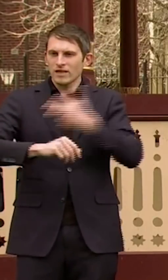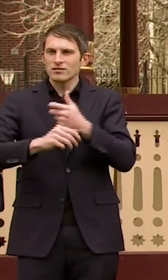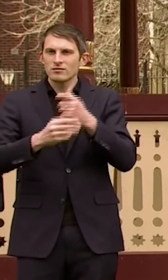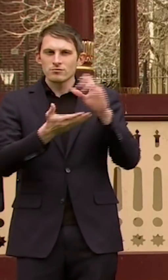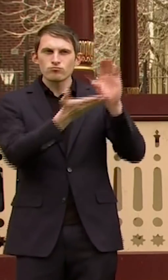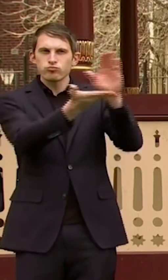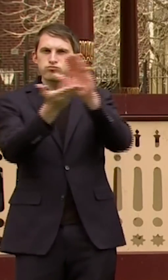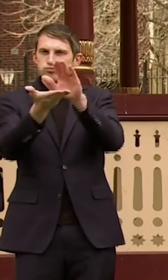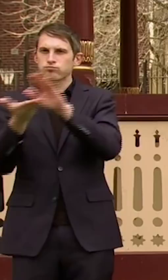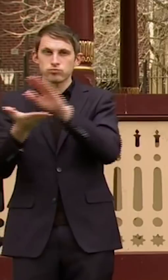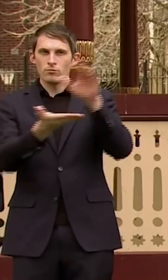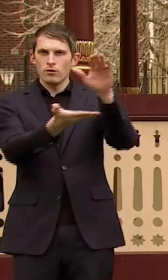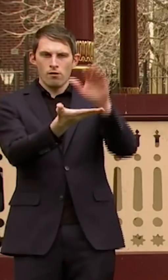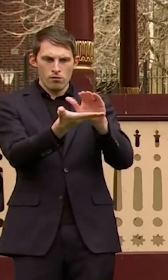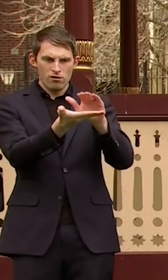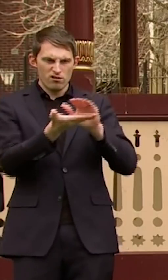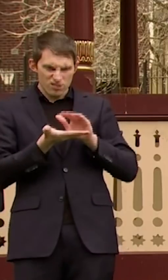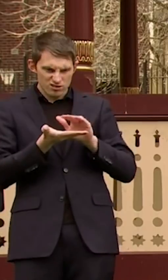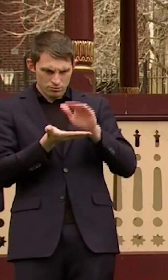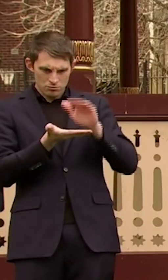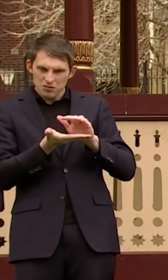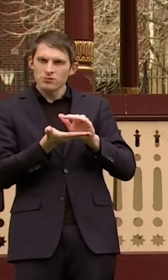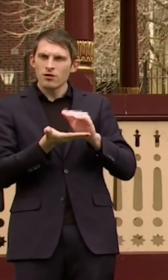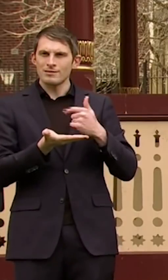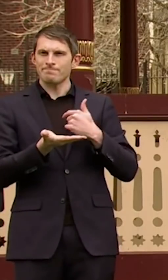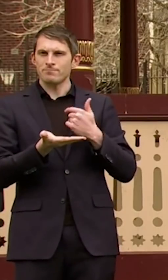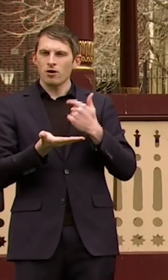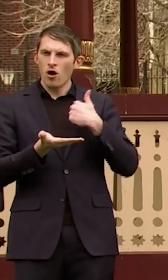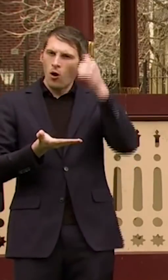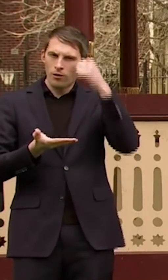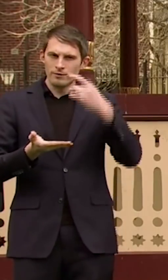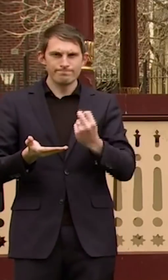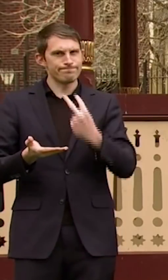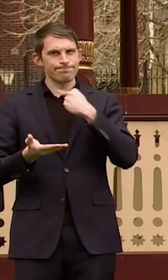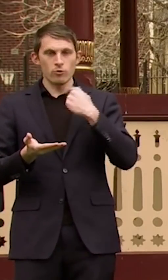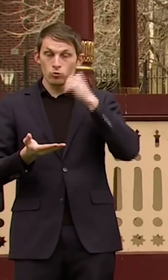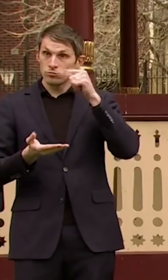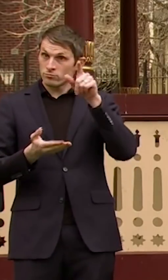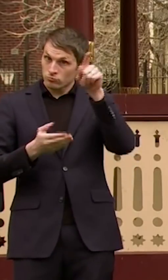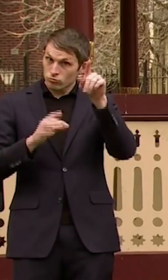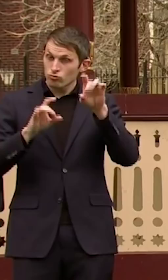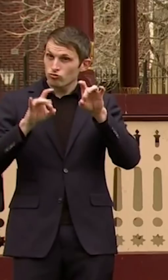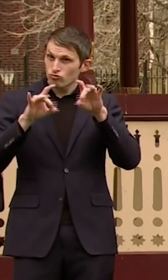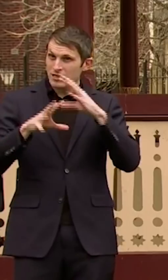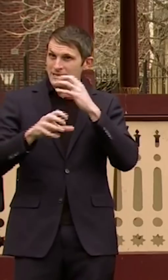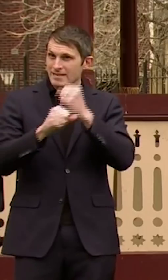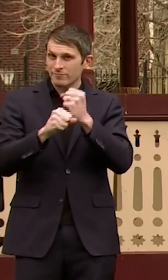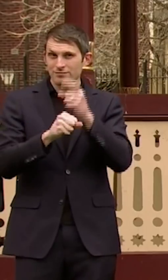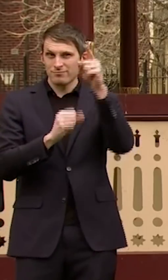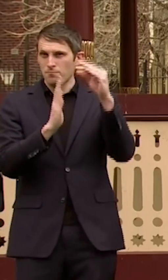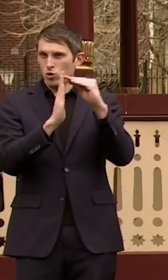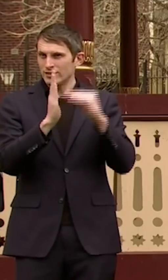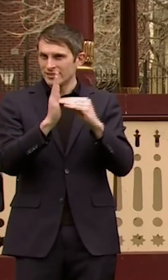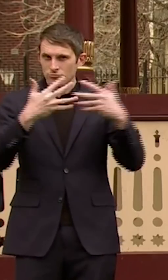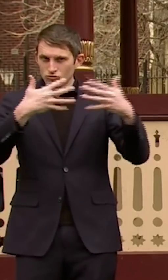would be excused for being quite angry. But anger won't fix this. Only a change in policy from the Commonwealth Government will fix and remedy this for the